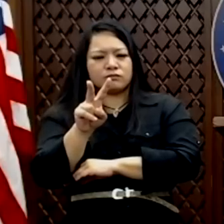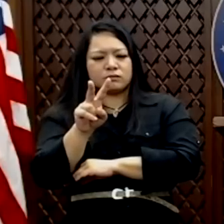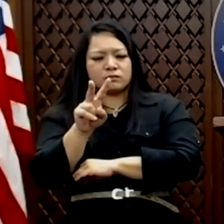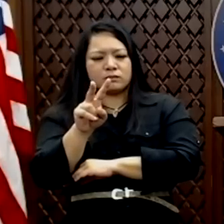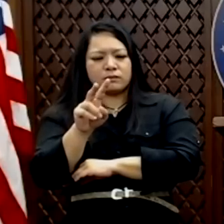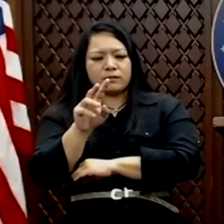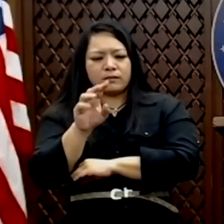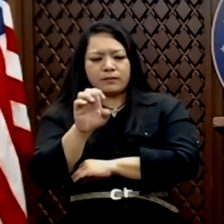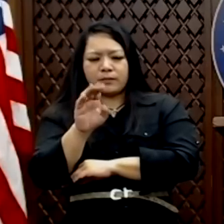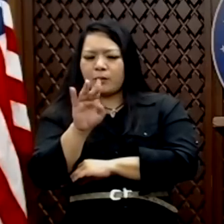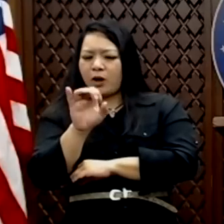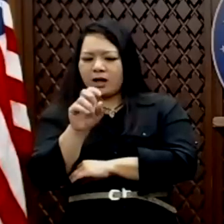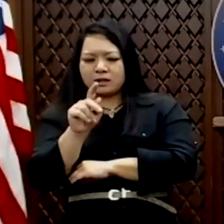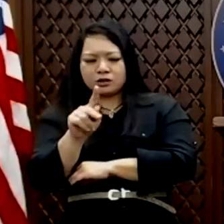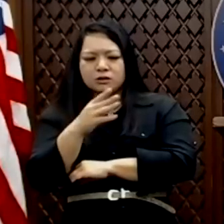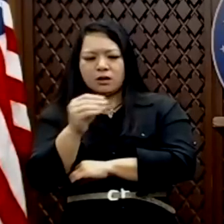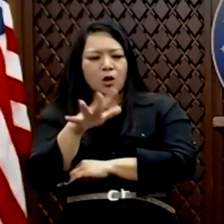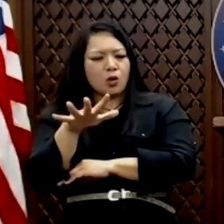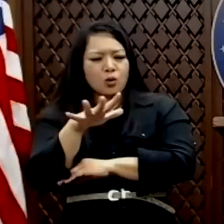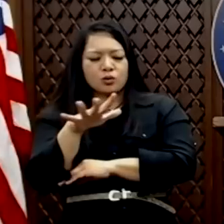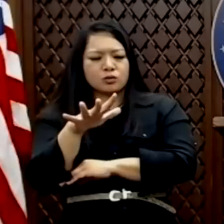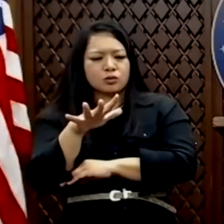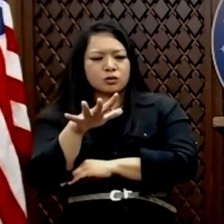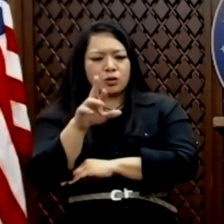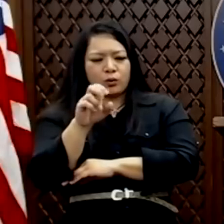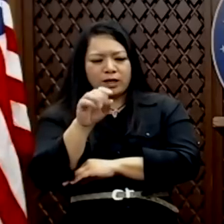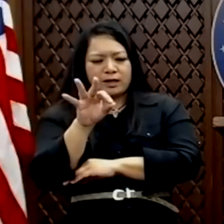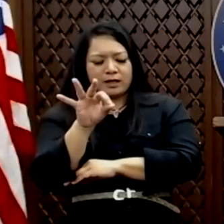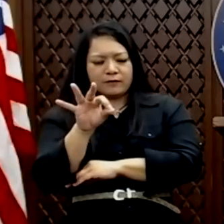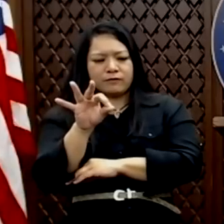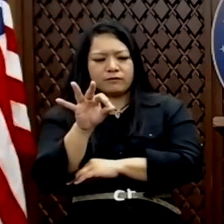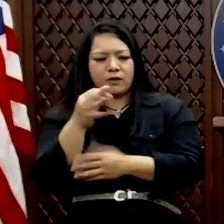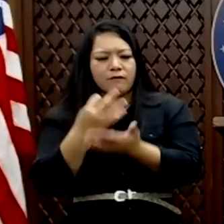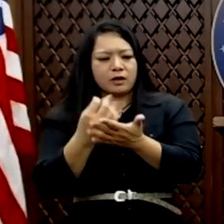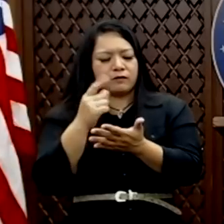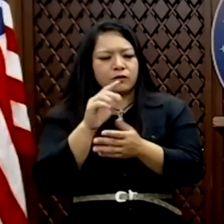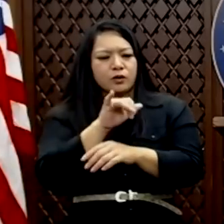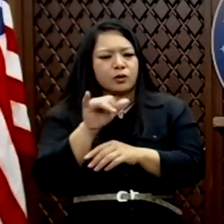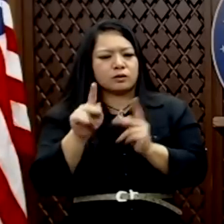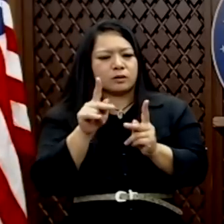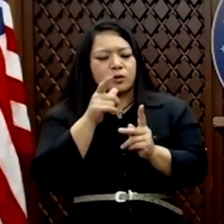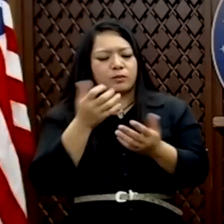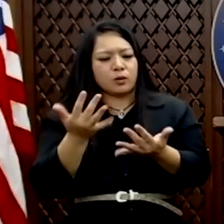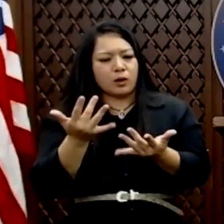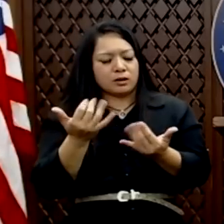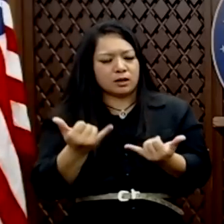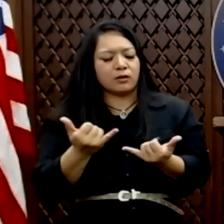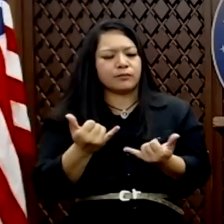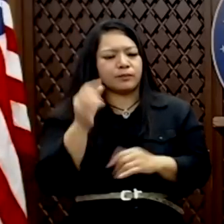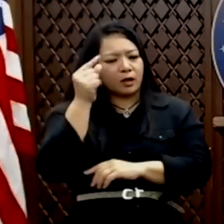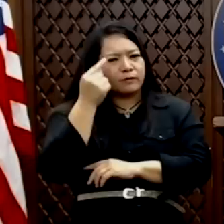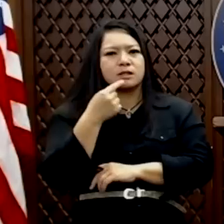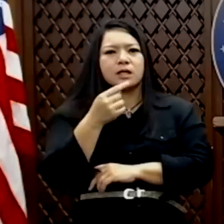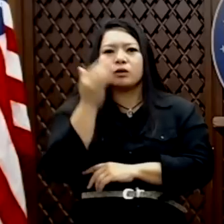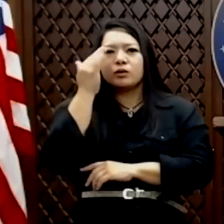local relief funding for those in need? Okay, so, Kevin,